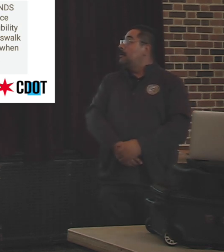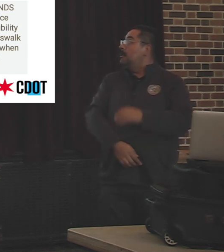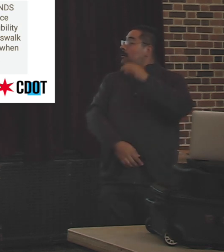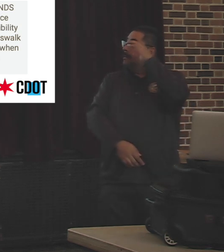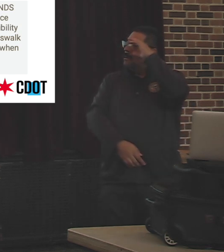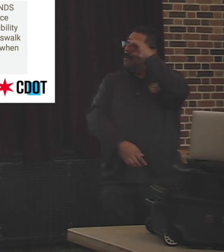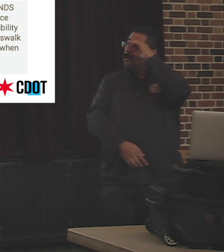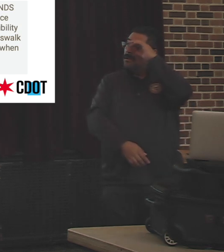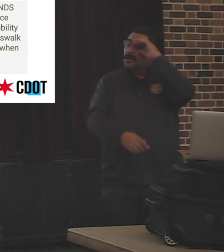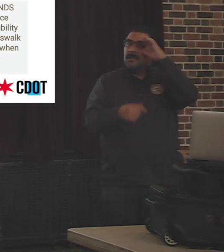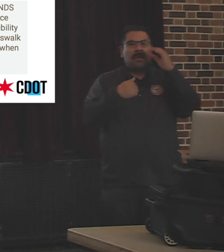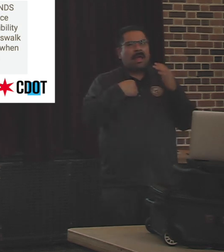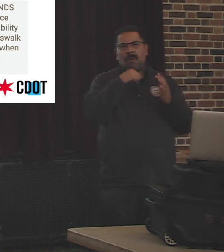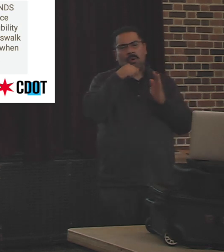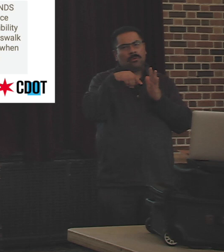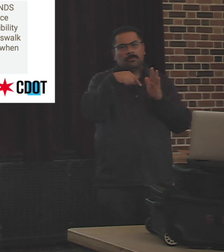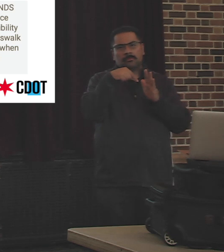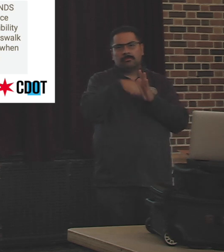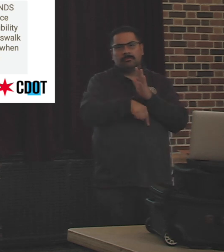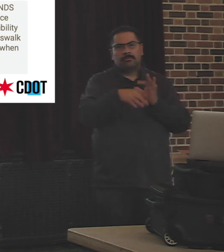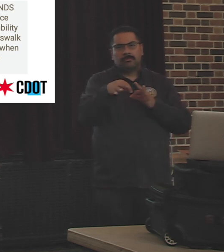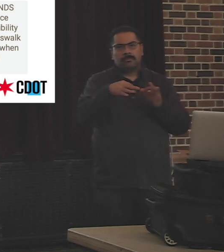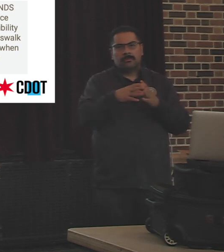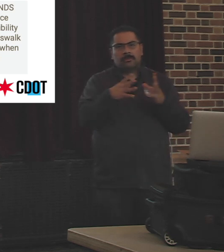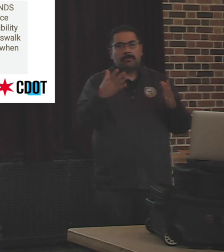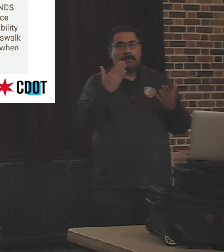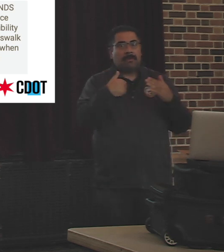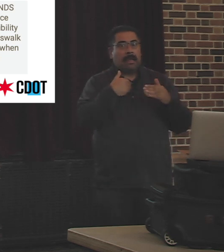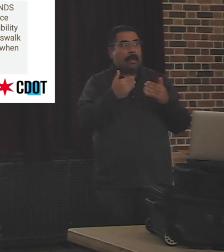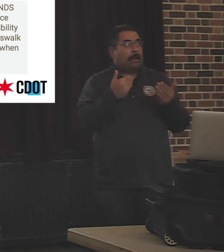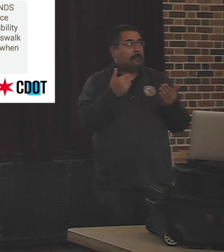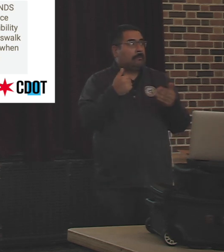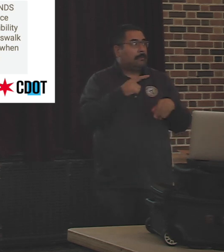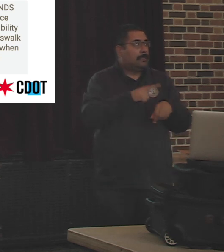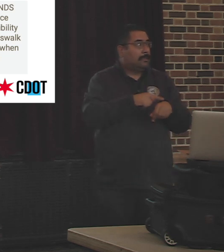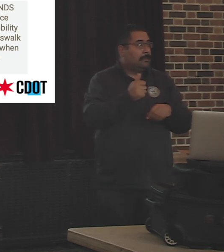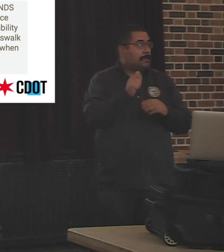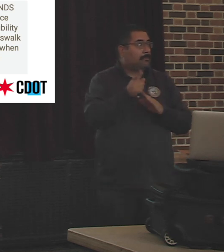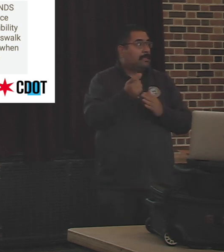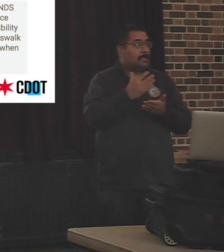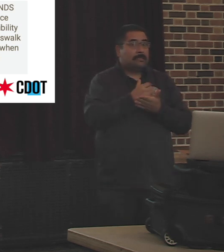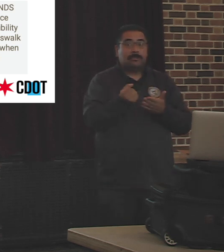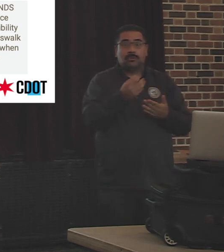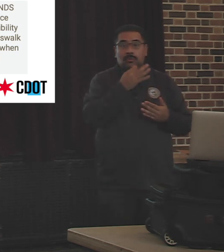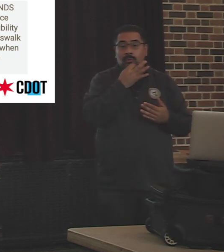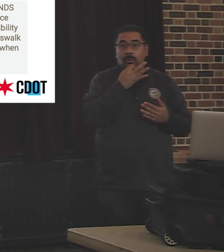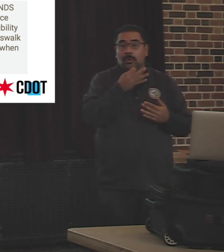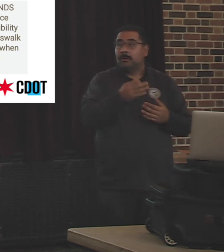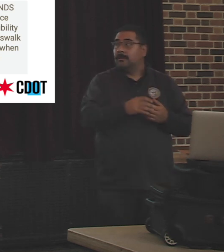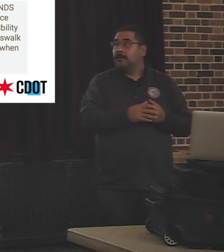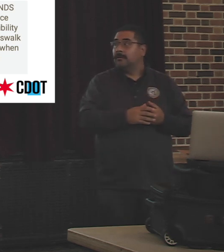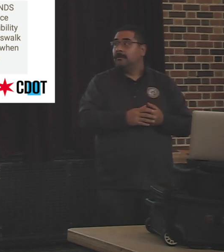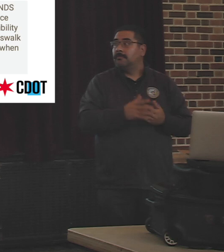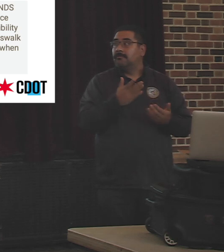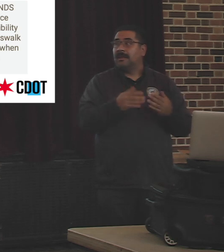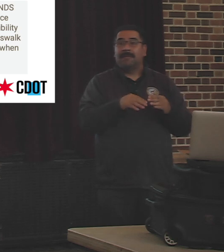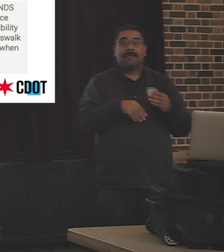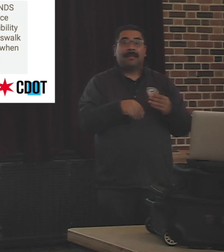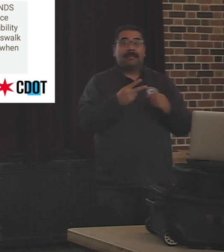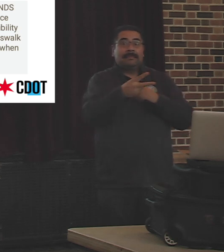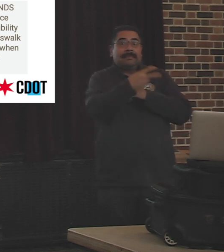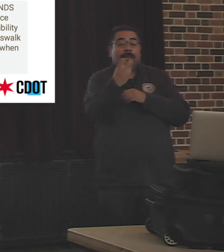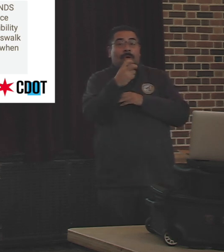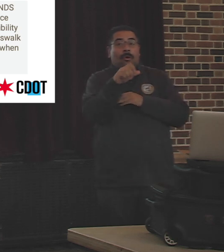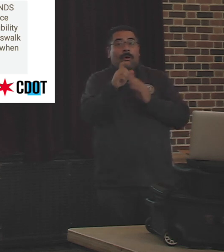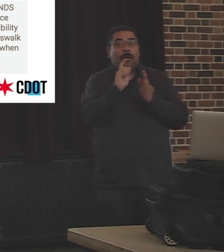So I won't get into a lot of this because I'm probably way close to my 10 minutes. Stay to some extra time